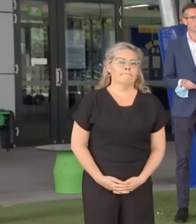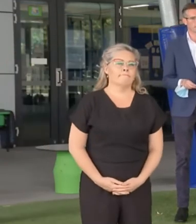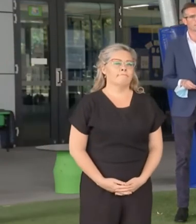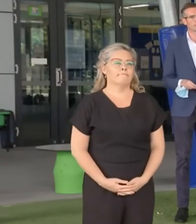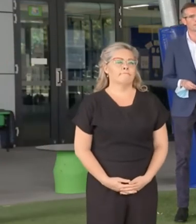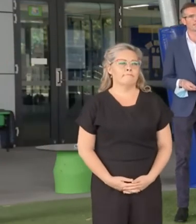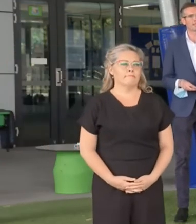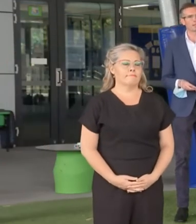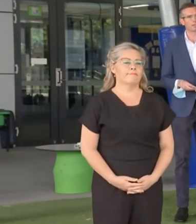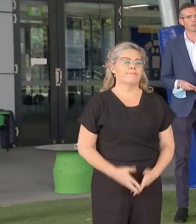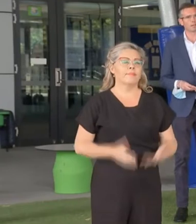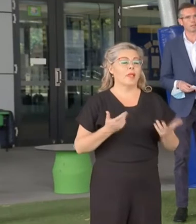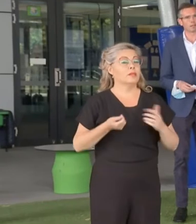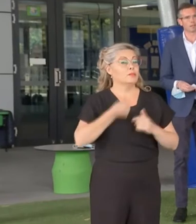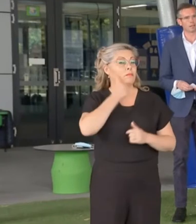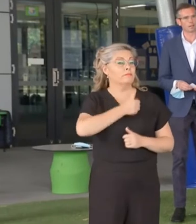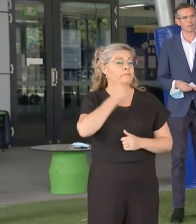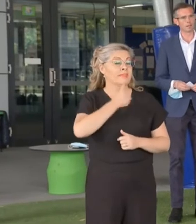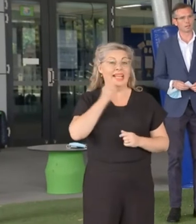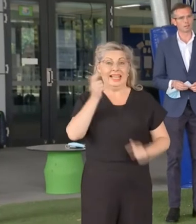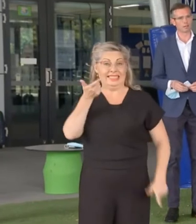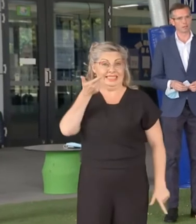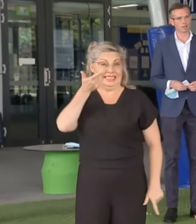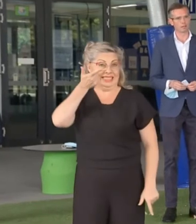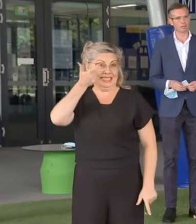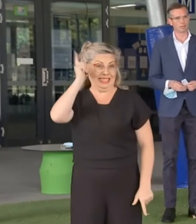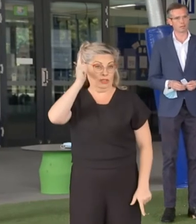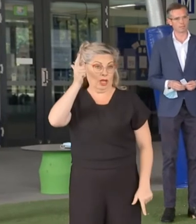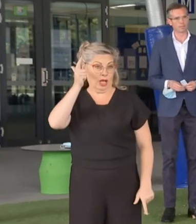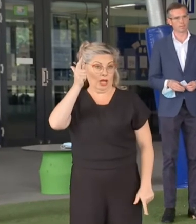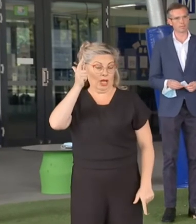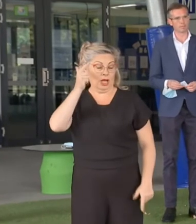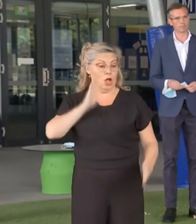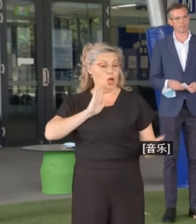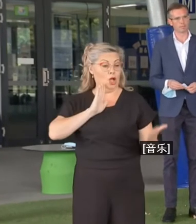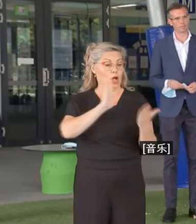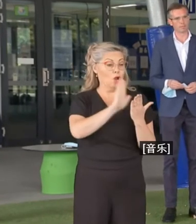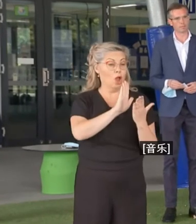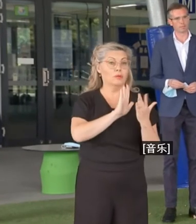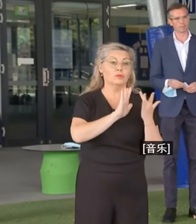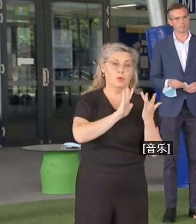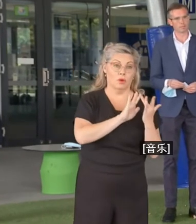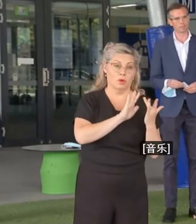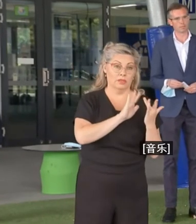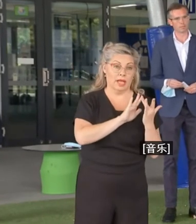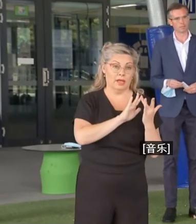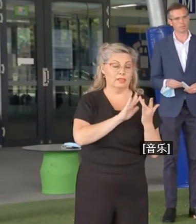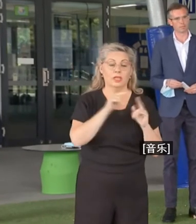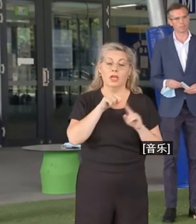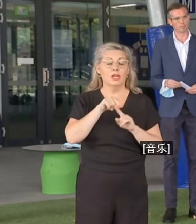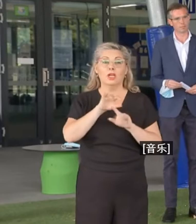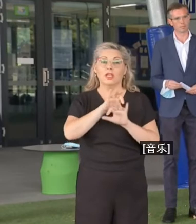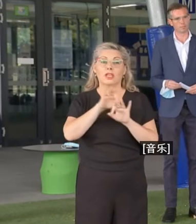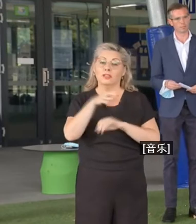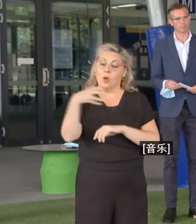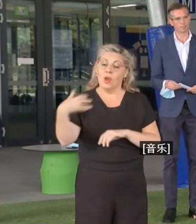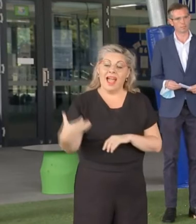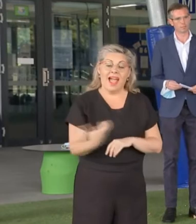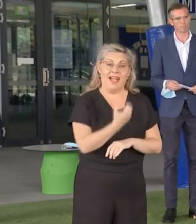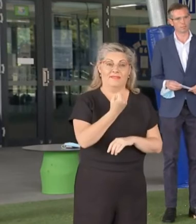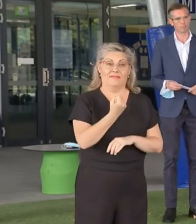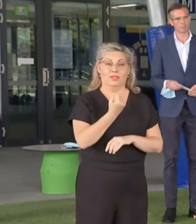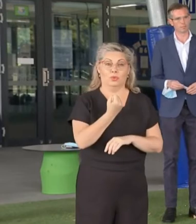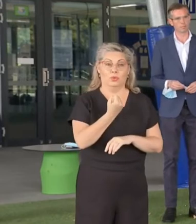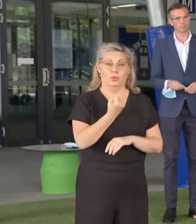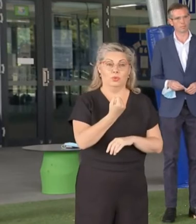close contact, they don't have to isolate. What happens if they choose to isolate? What happens then? Sorry, I